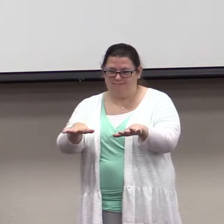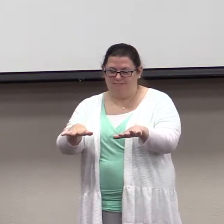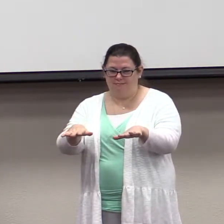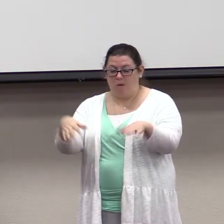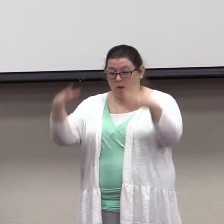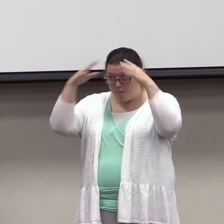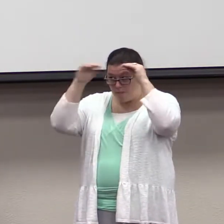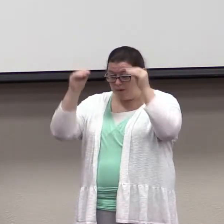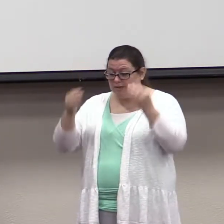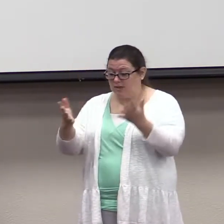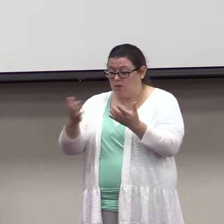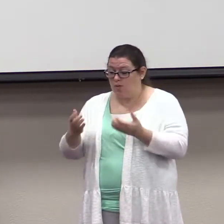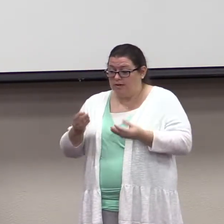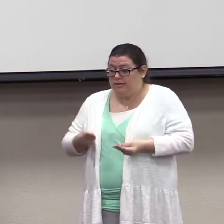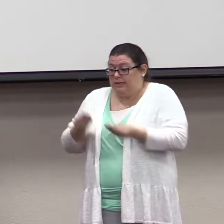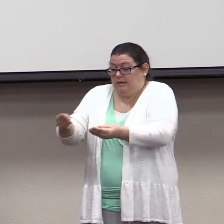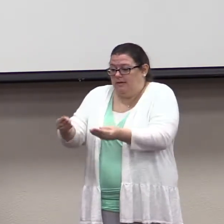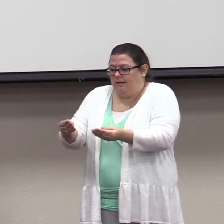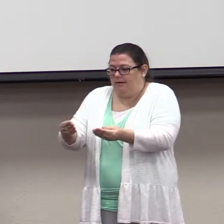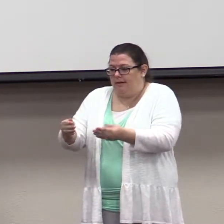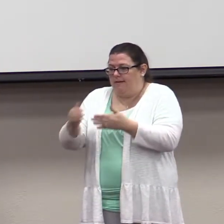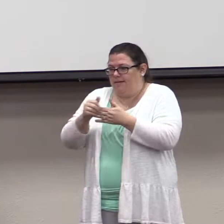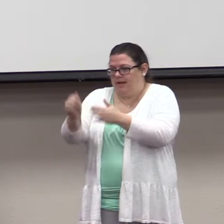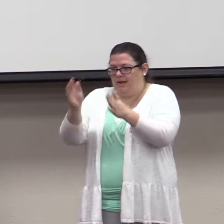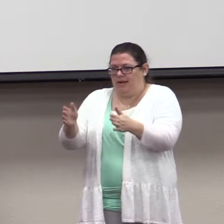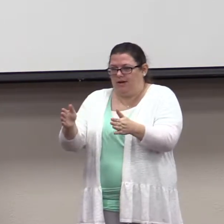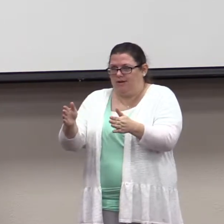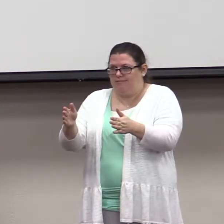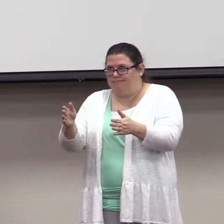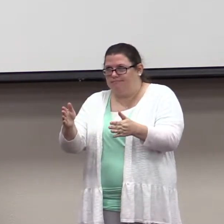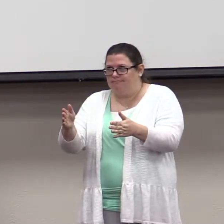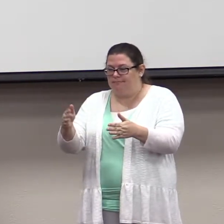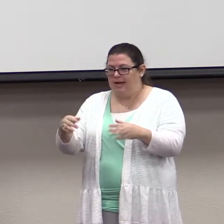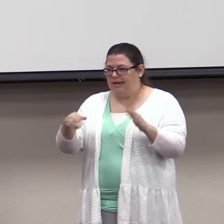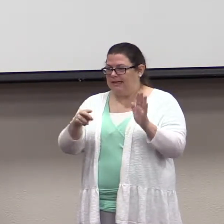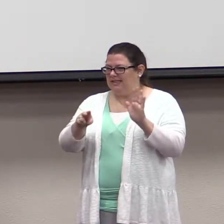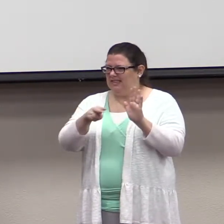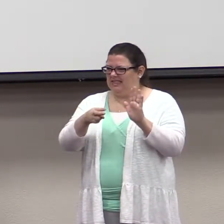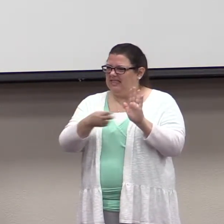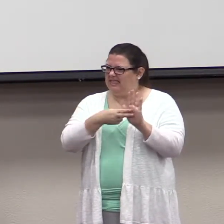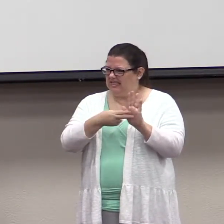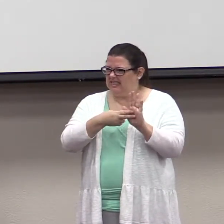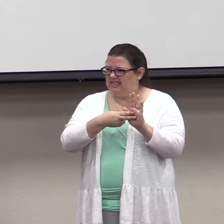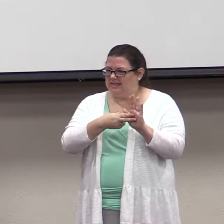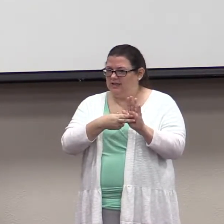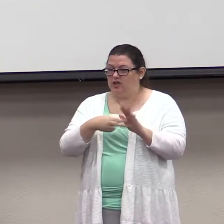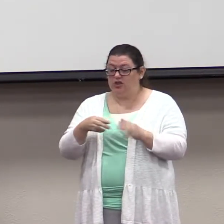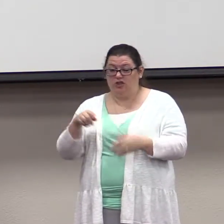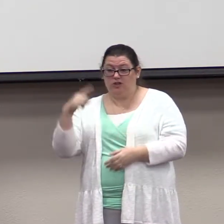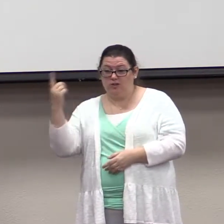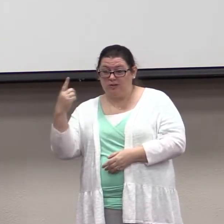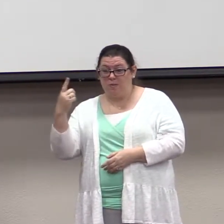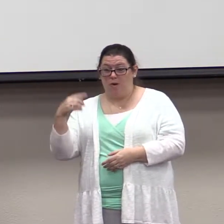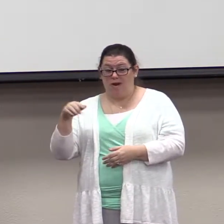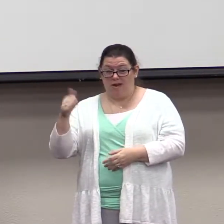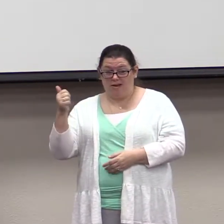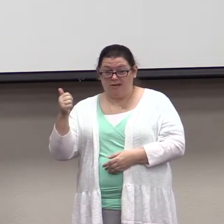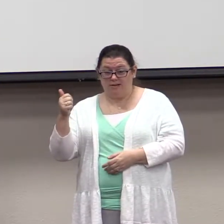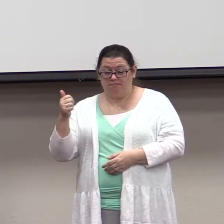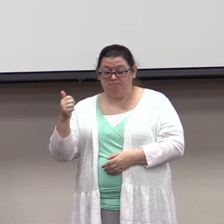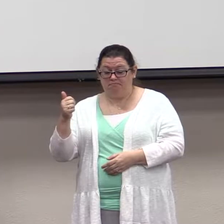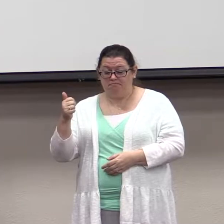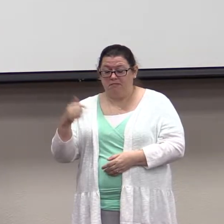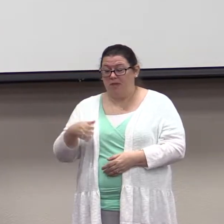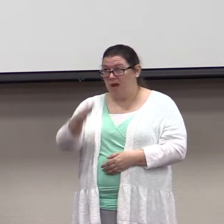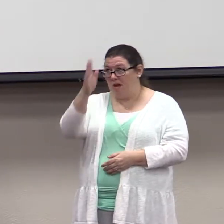of leadership to somebody else. So Moses asks of God to direct him to a replacement, and God shows him to